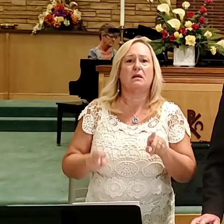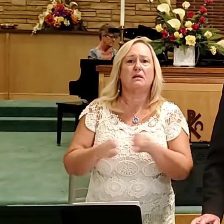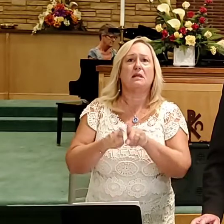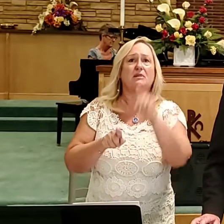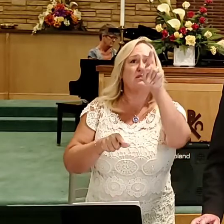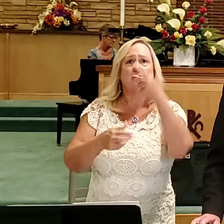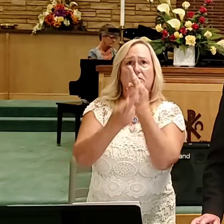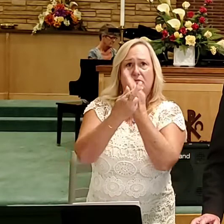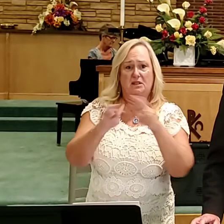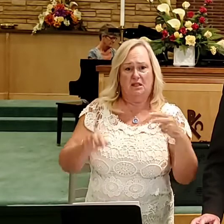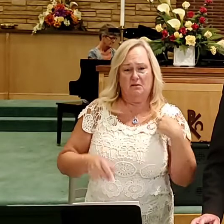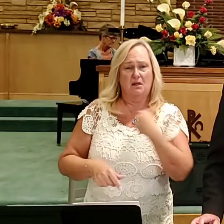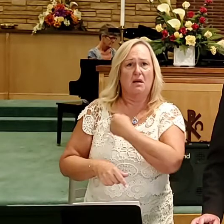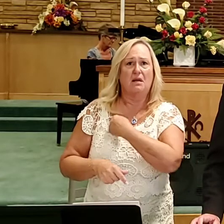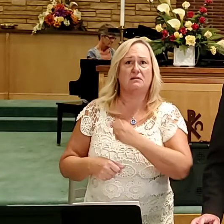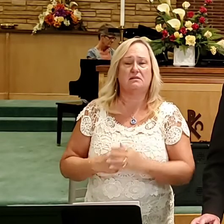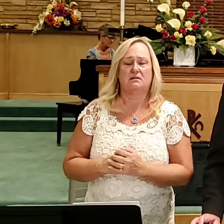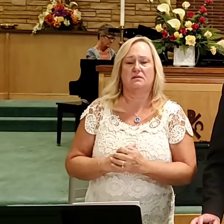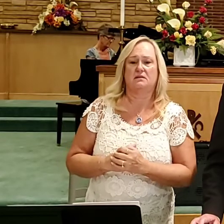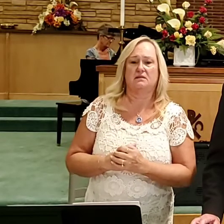have redeemed us.